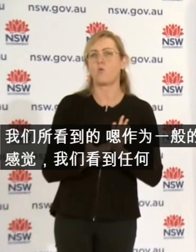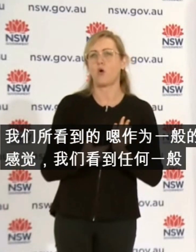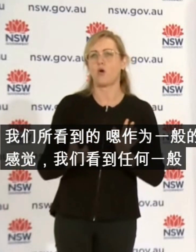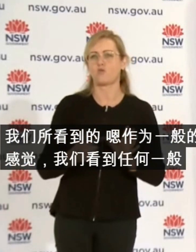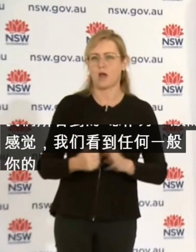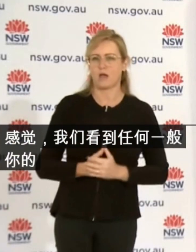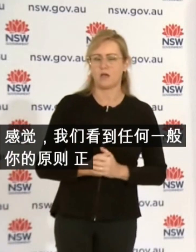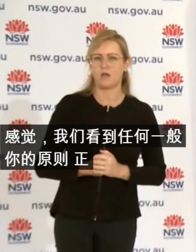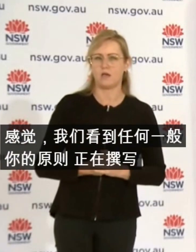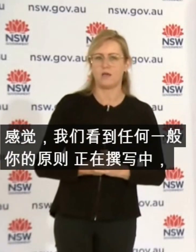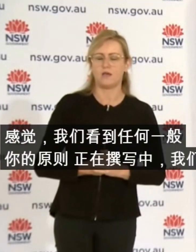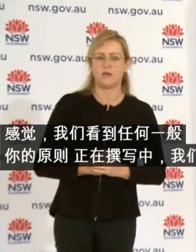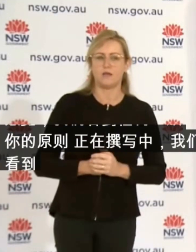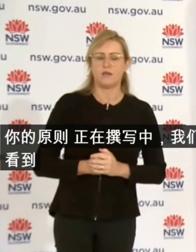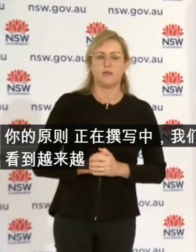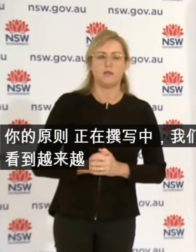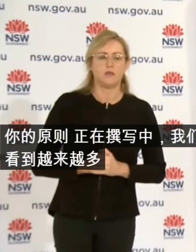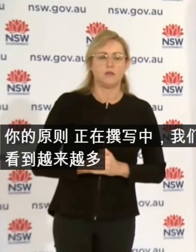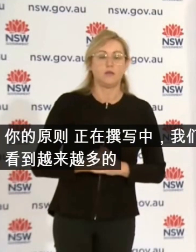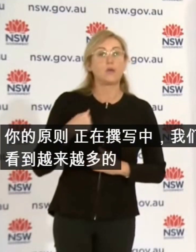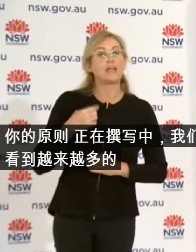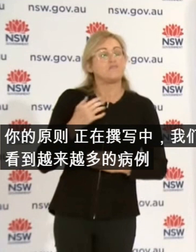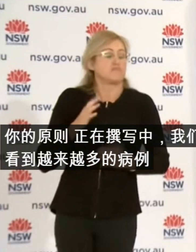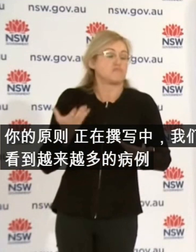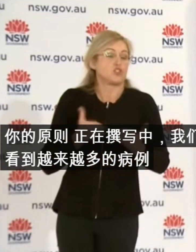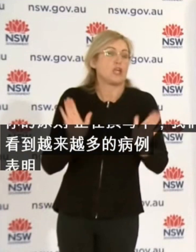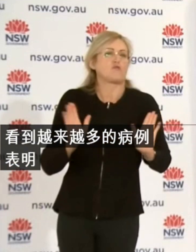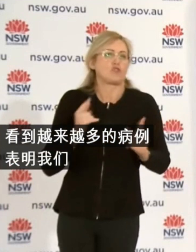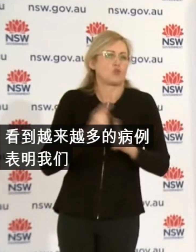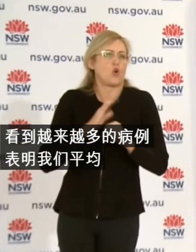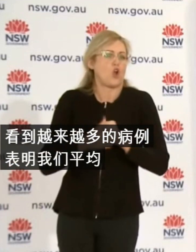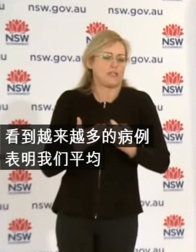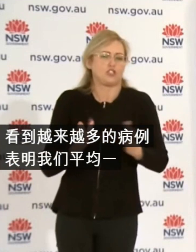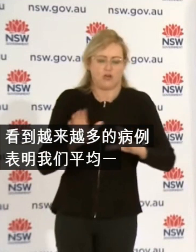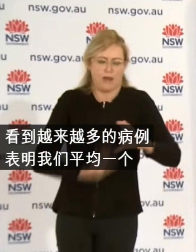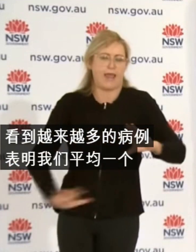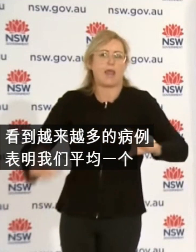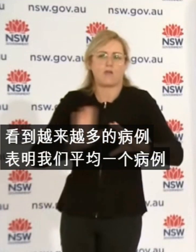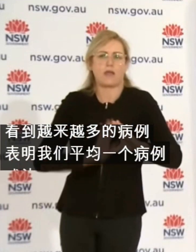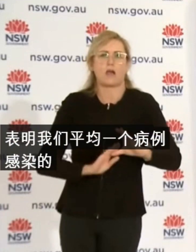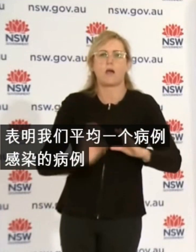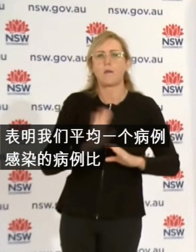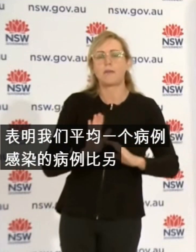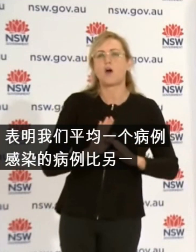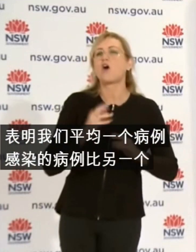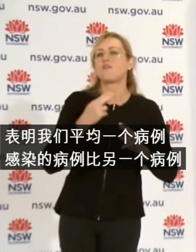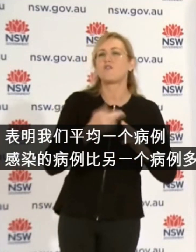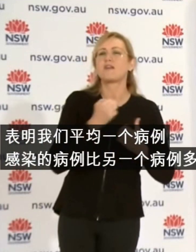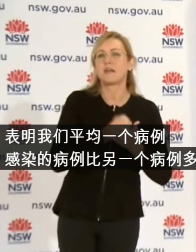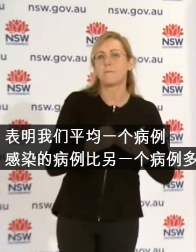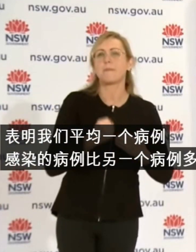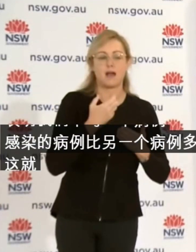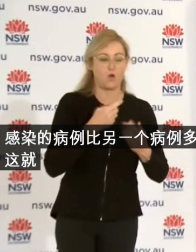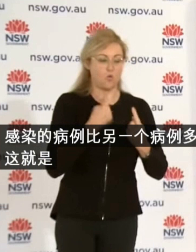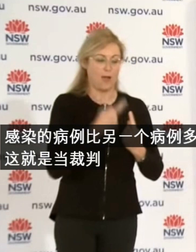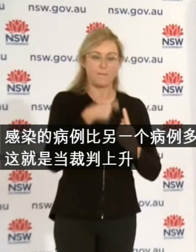where we're seeing generally the principle being when we're seeing an increase in cases, that indicates that we're on average, one case is infecting more than another